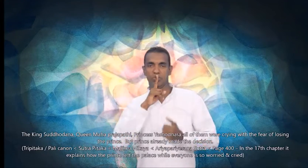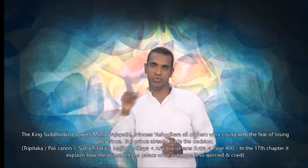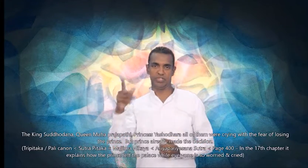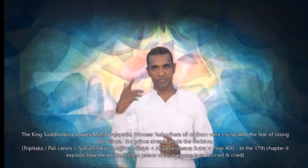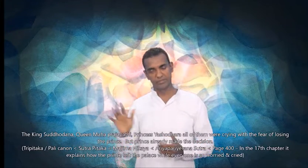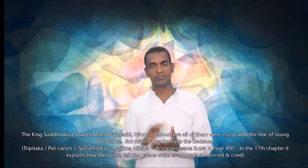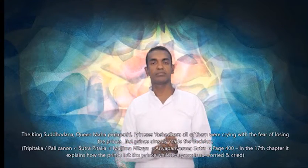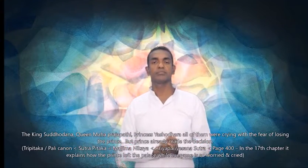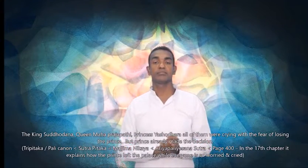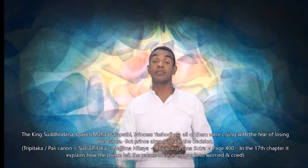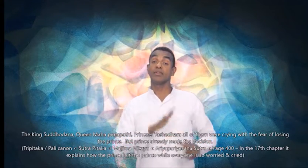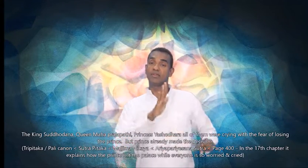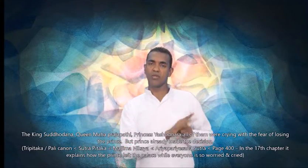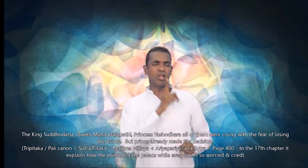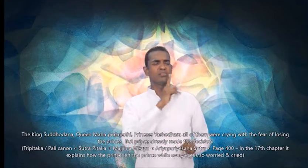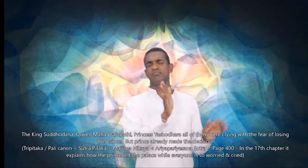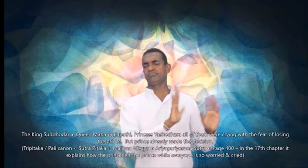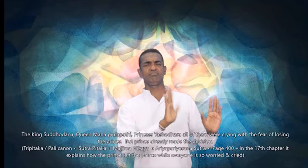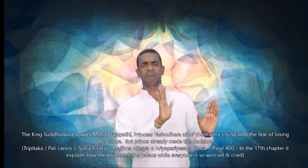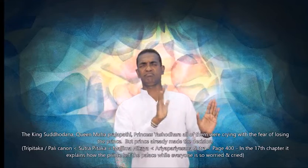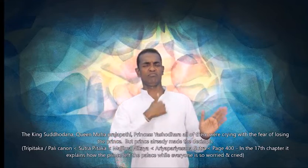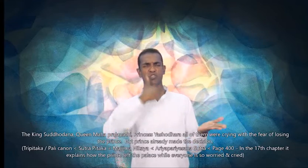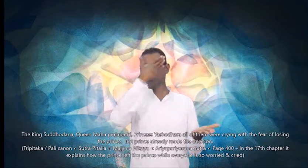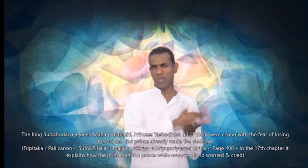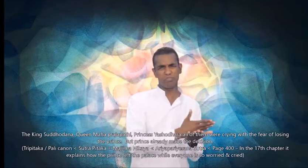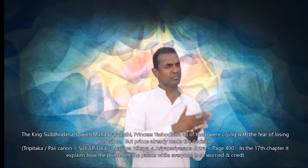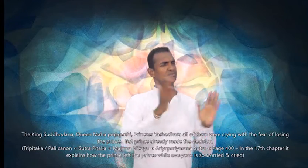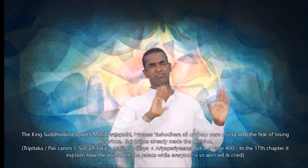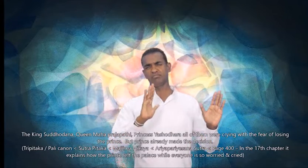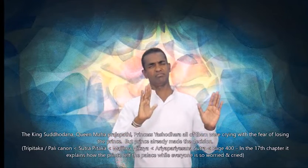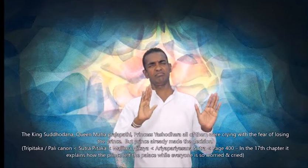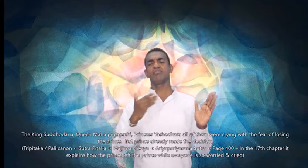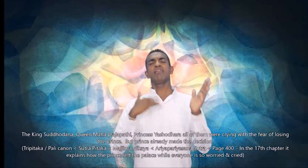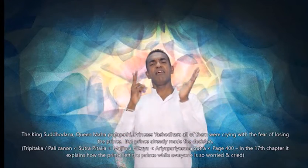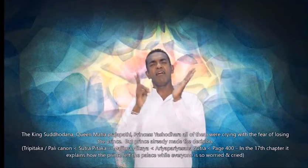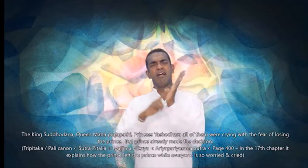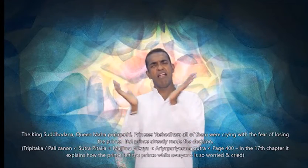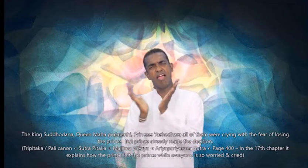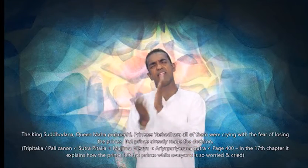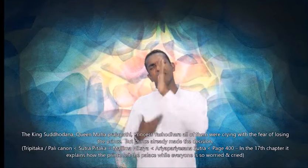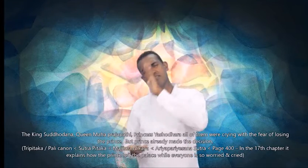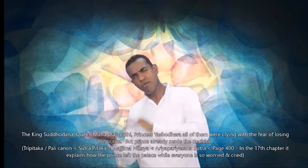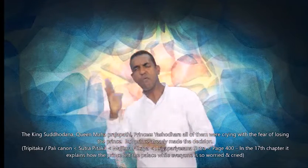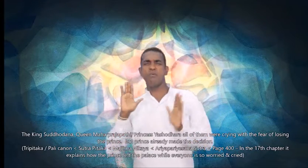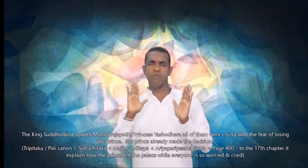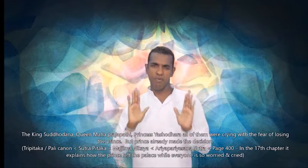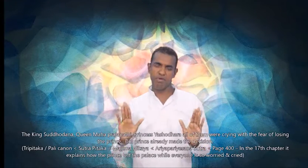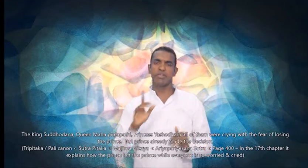400 in the 17th chapter, it explains how the prince left the palace while everyone is so worried and crying.